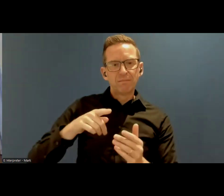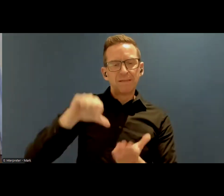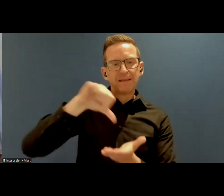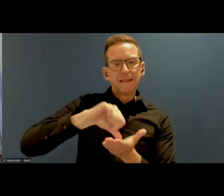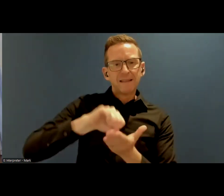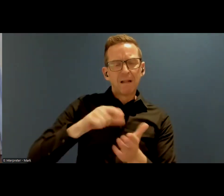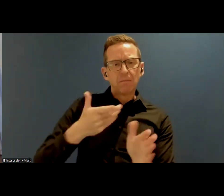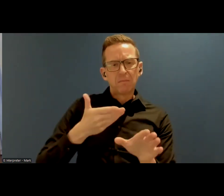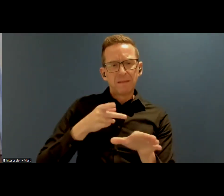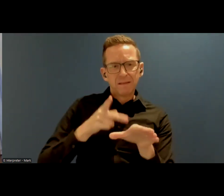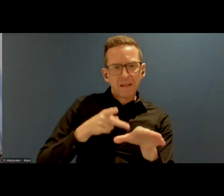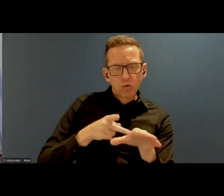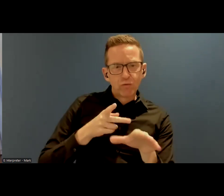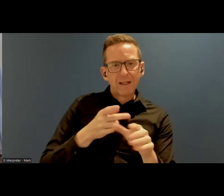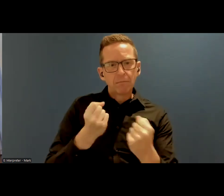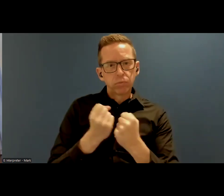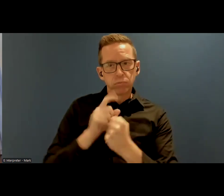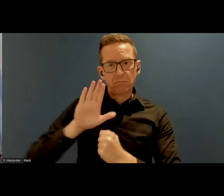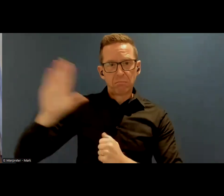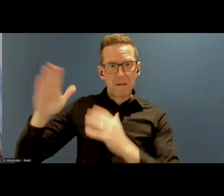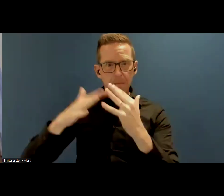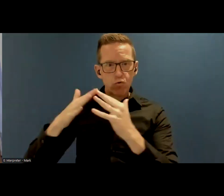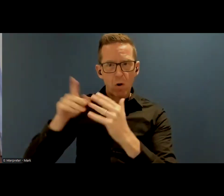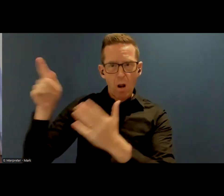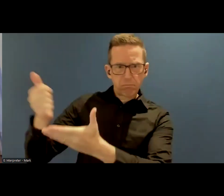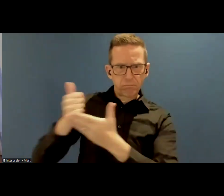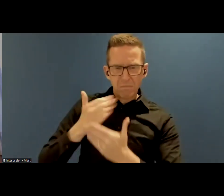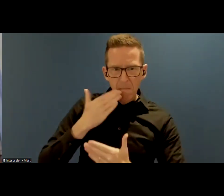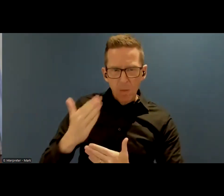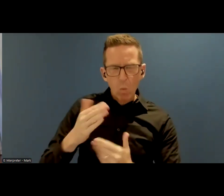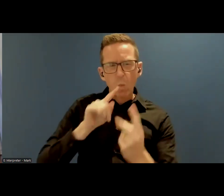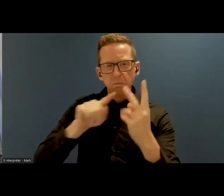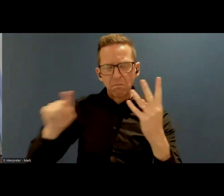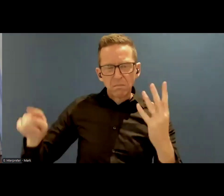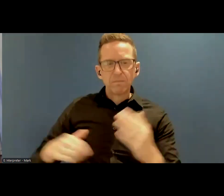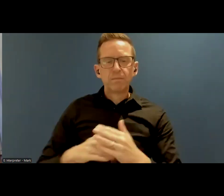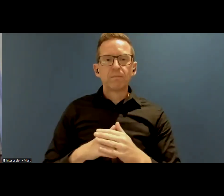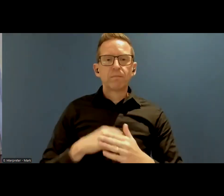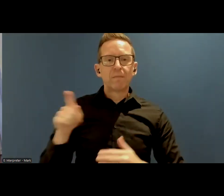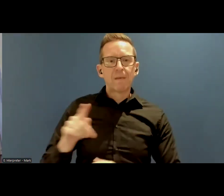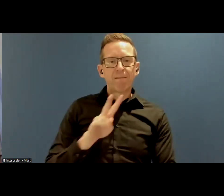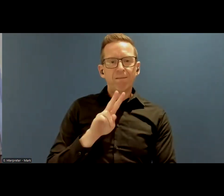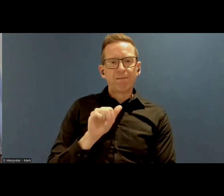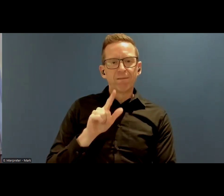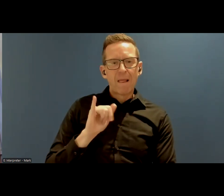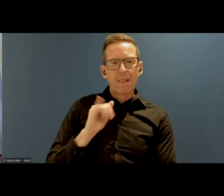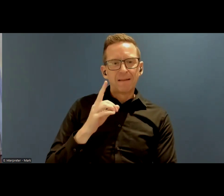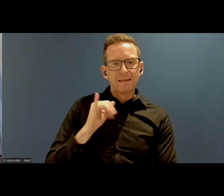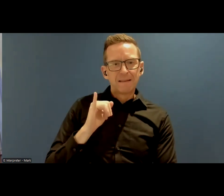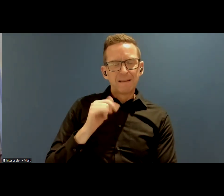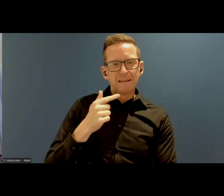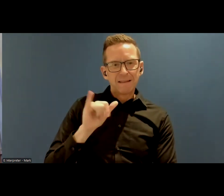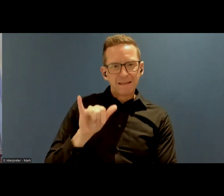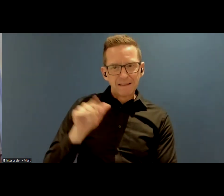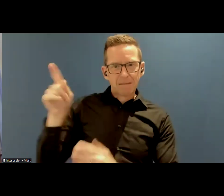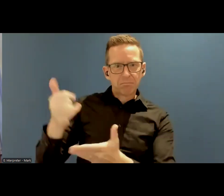Psychiatry in the United States, and the non-government organisation Validity. For example, TCI